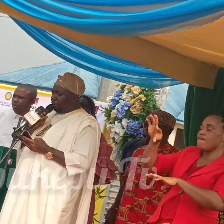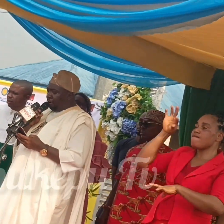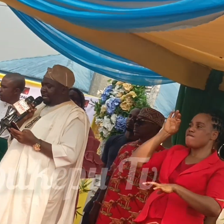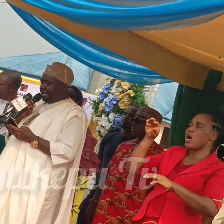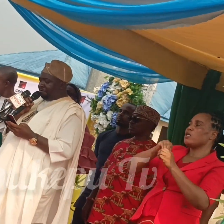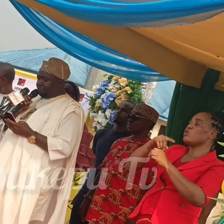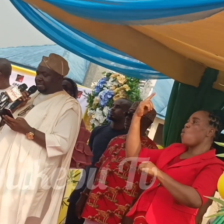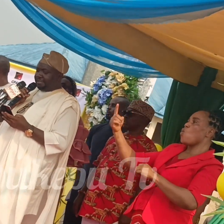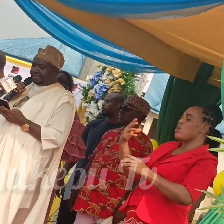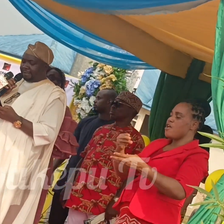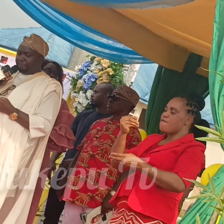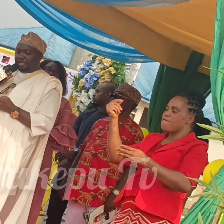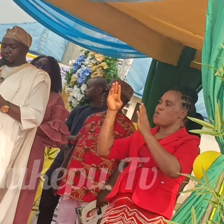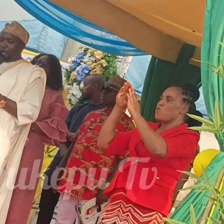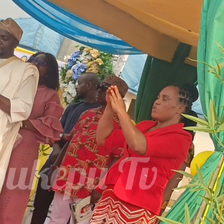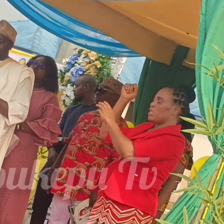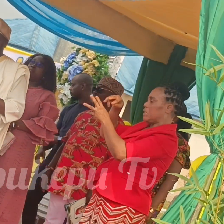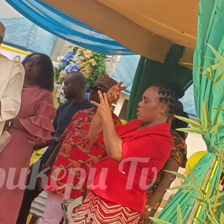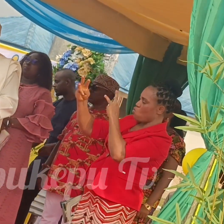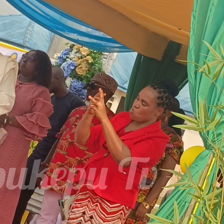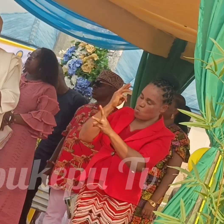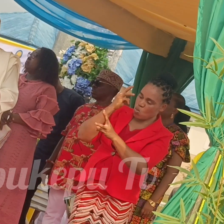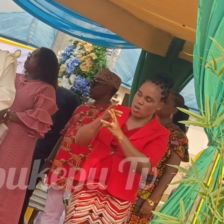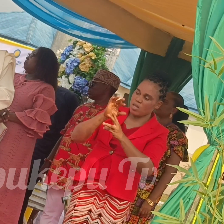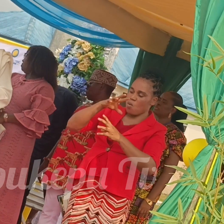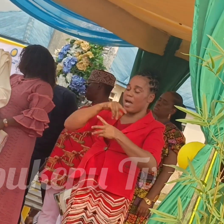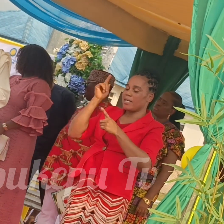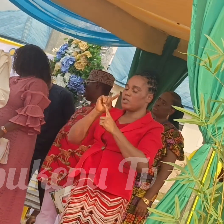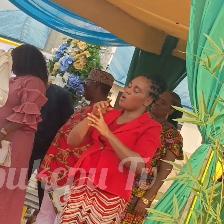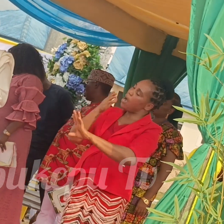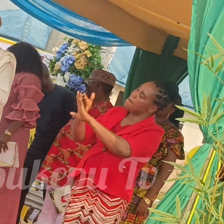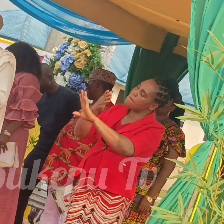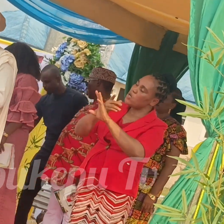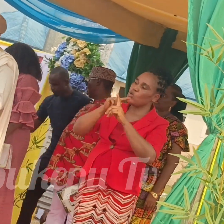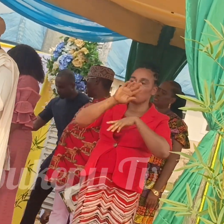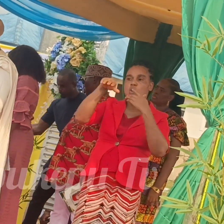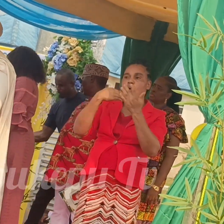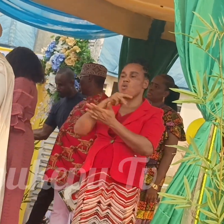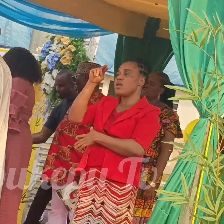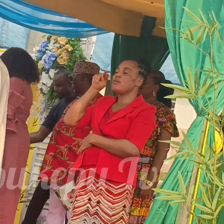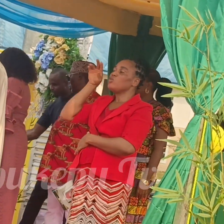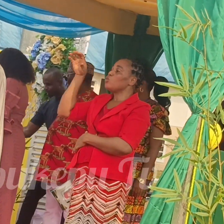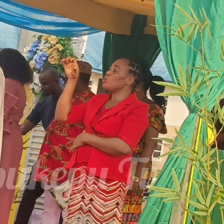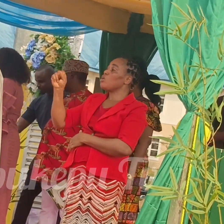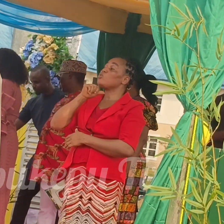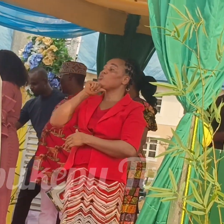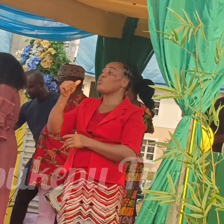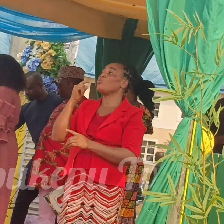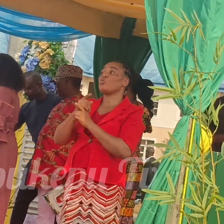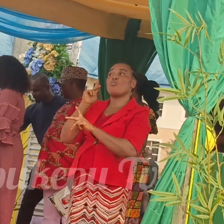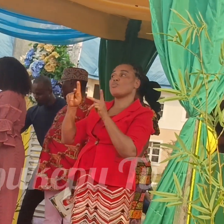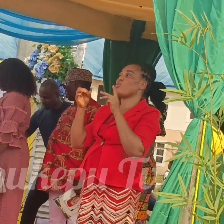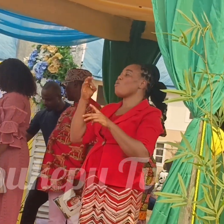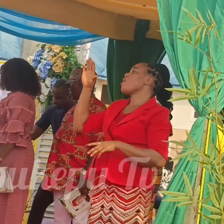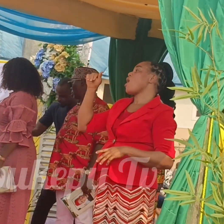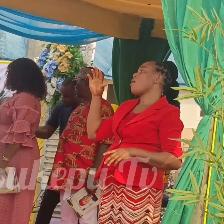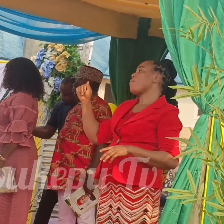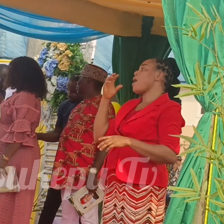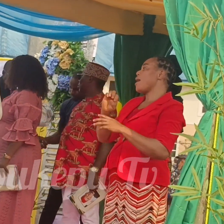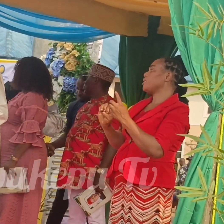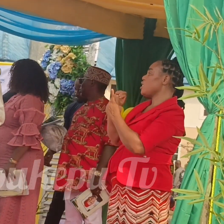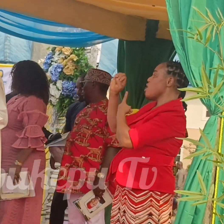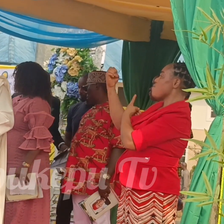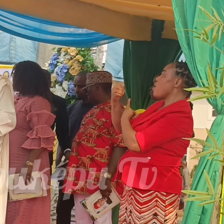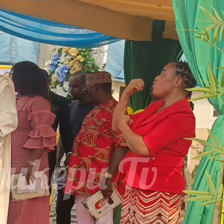in only a few cities in the world. I would like to appeal to all Nigerians, not just the people of Abia and the